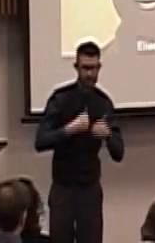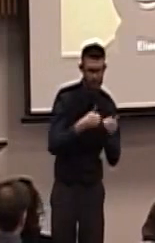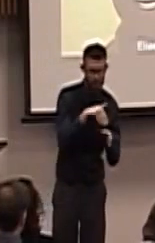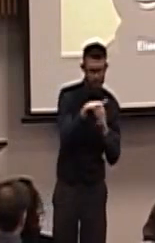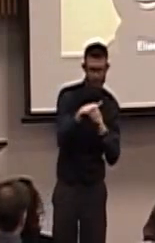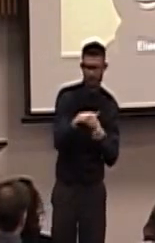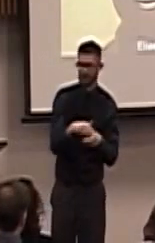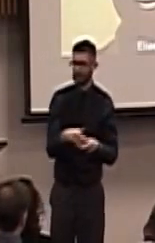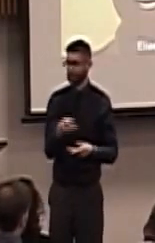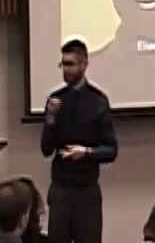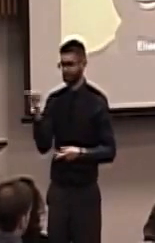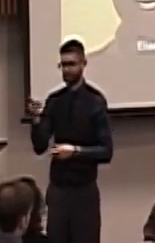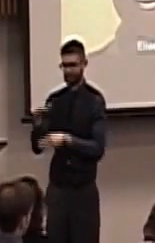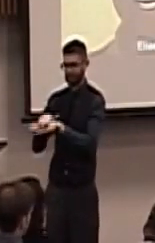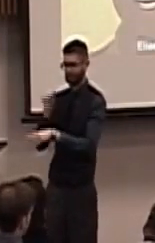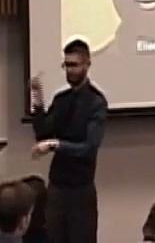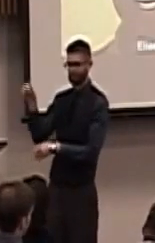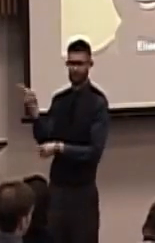that's all they've got,